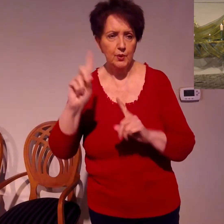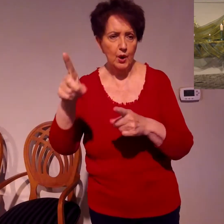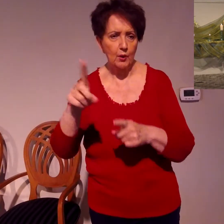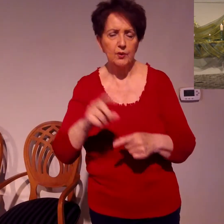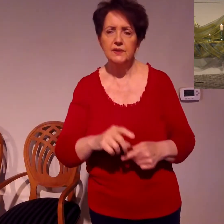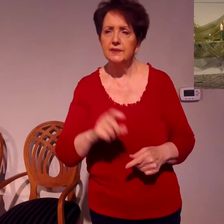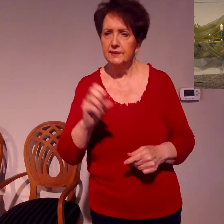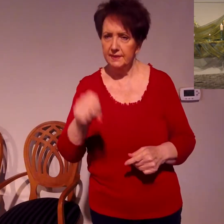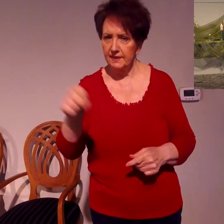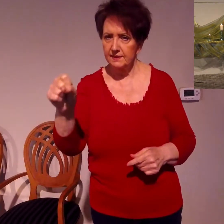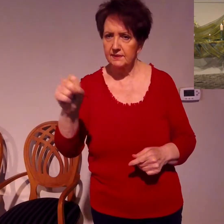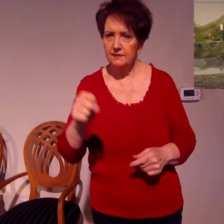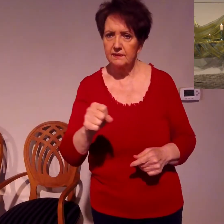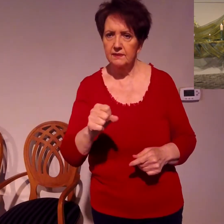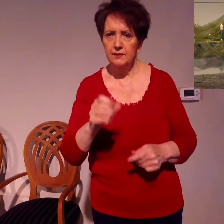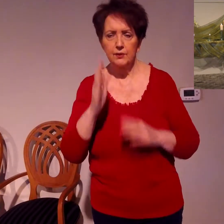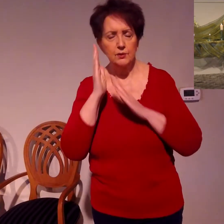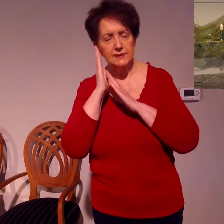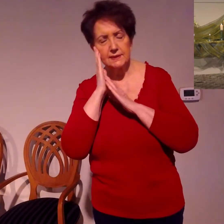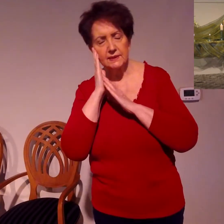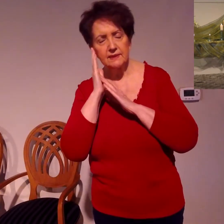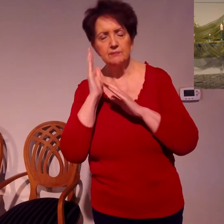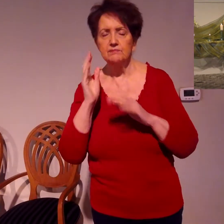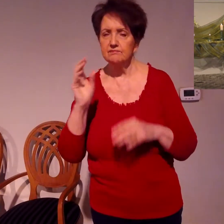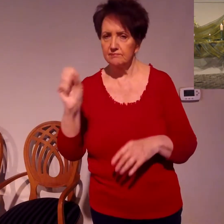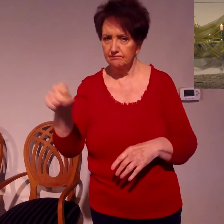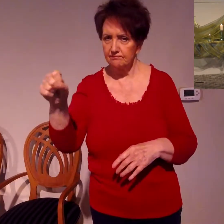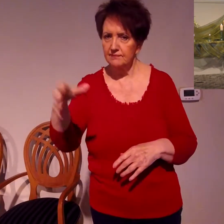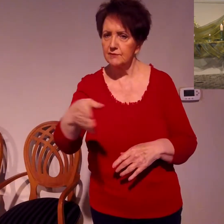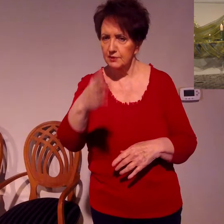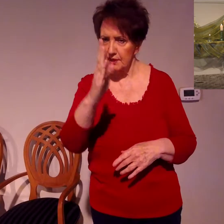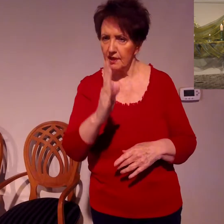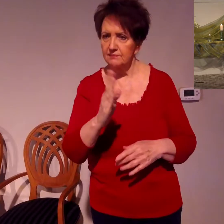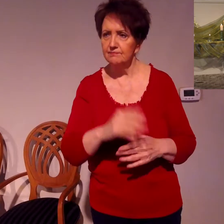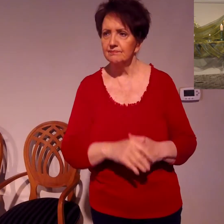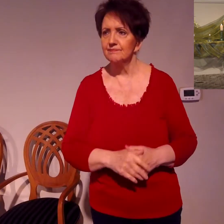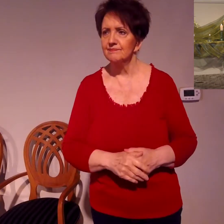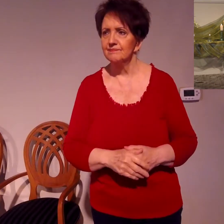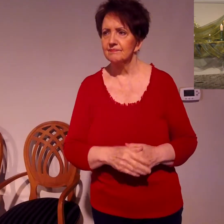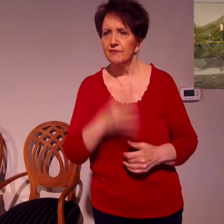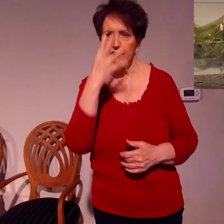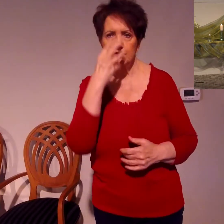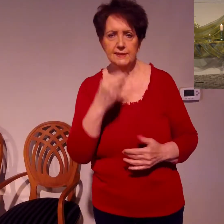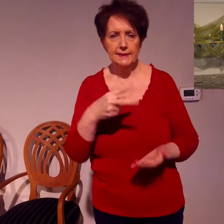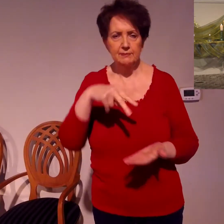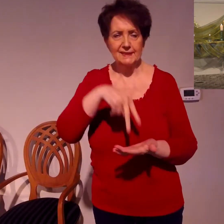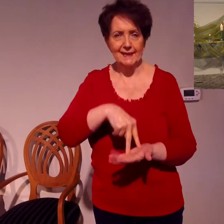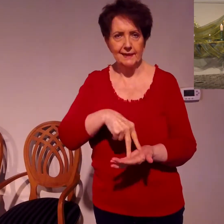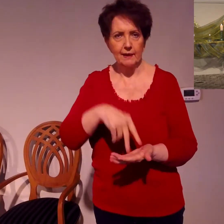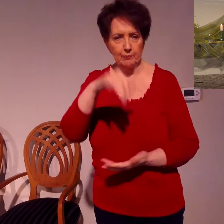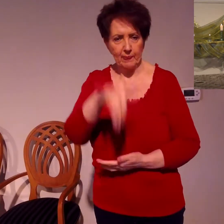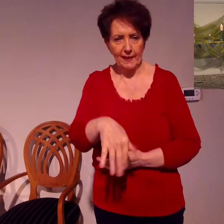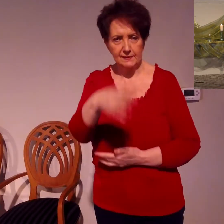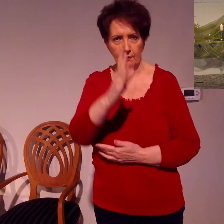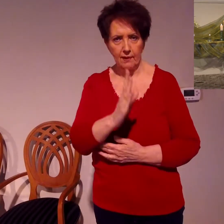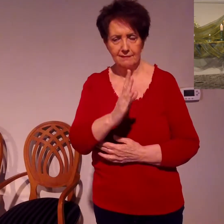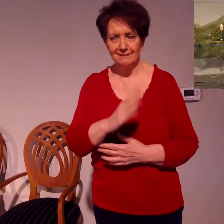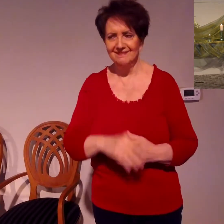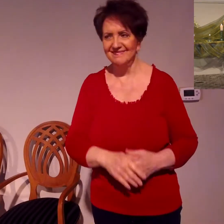God in the spot when you lay your head down on your pillow? Yes. Even if you sleep standing up, it's right there.